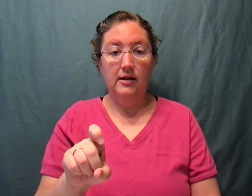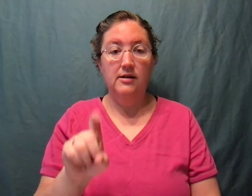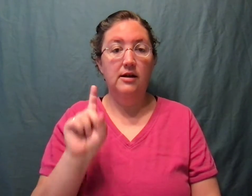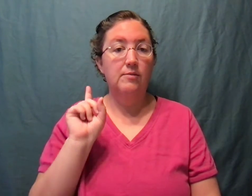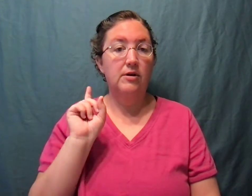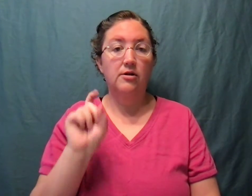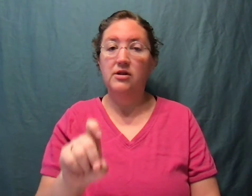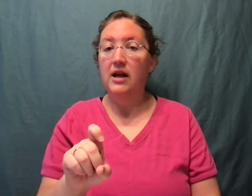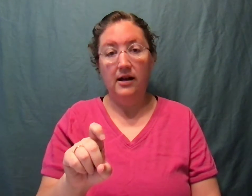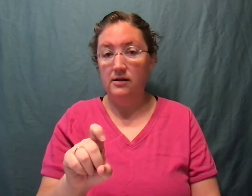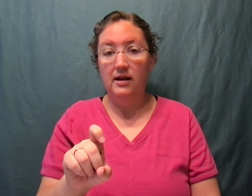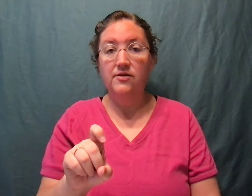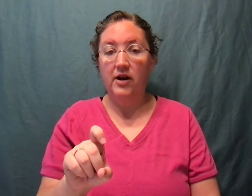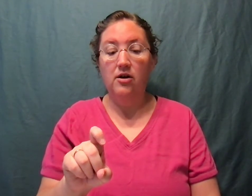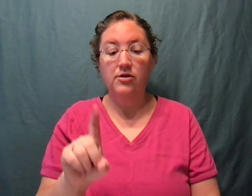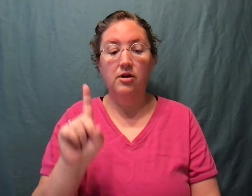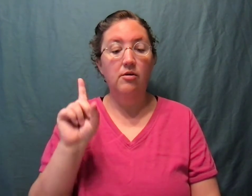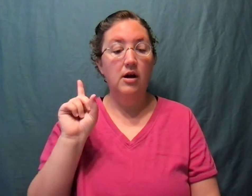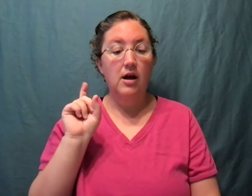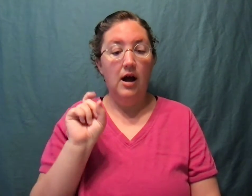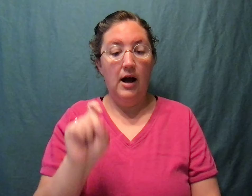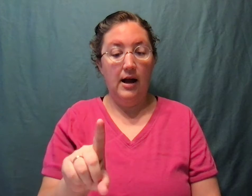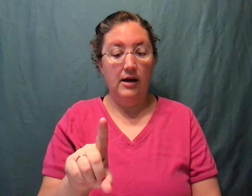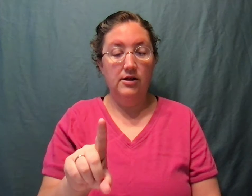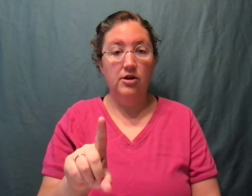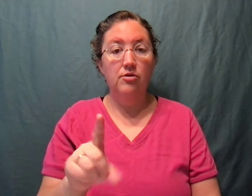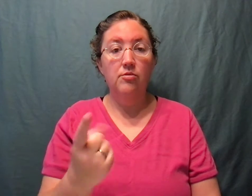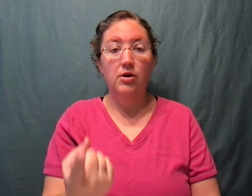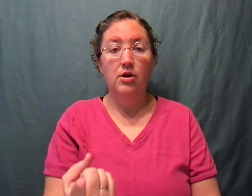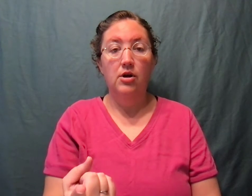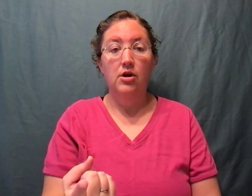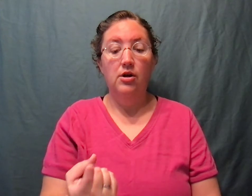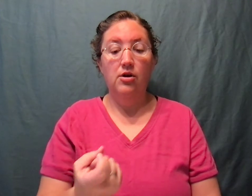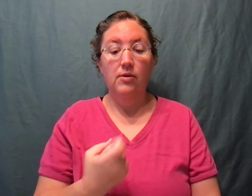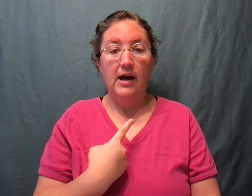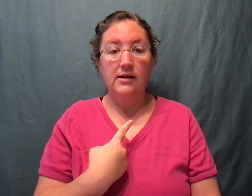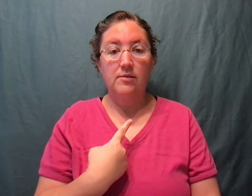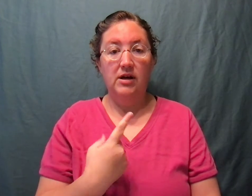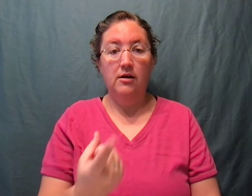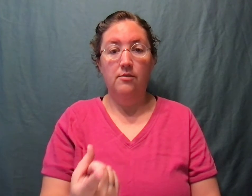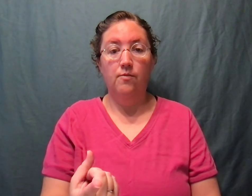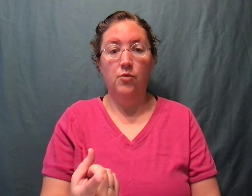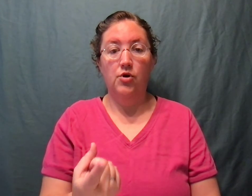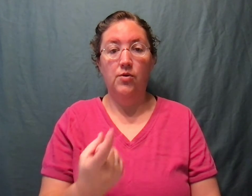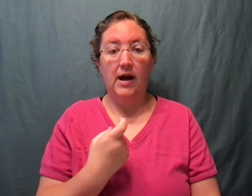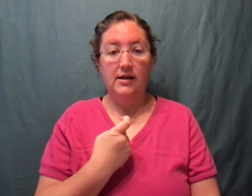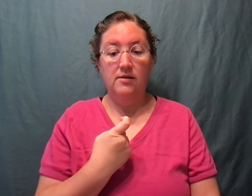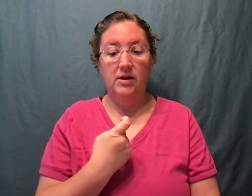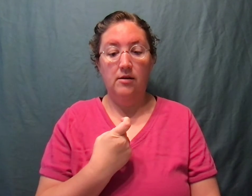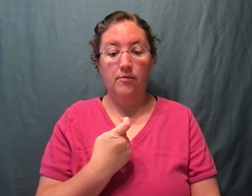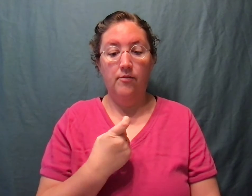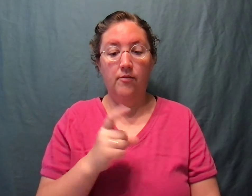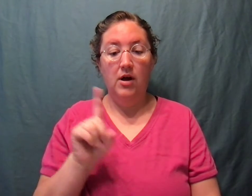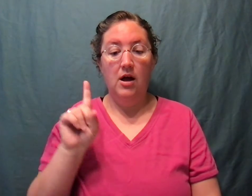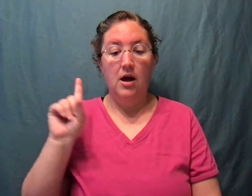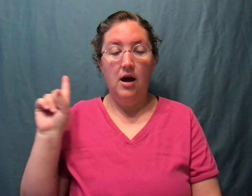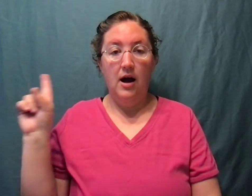and keep it closed in the X, that's fine also. I ask you ask me, or you ask me. I